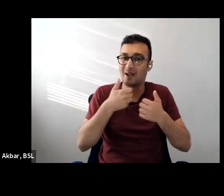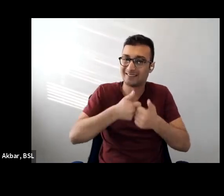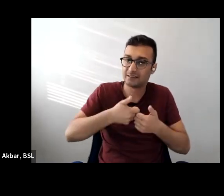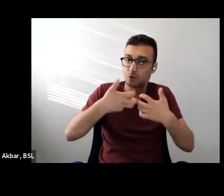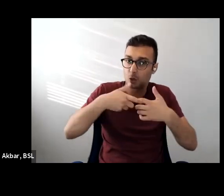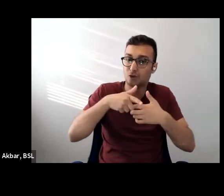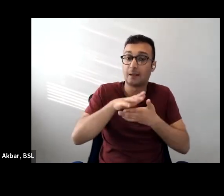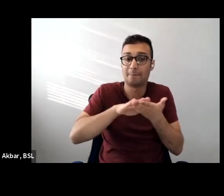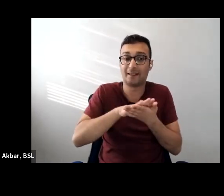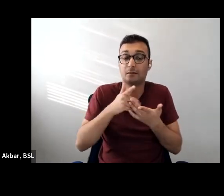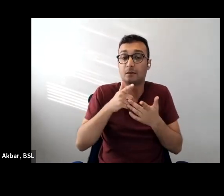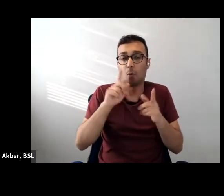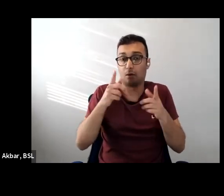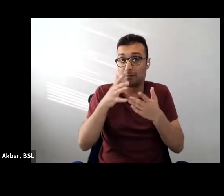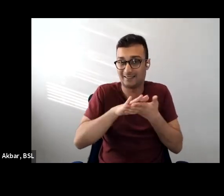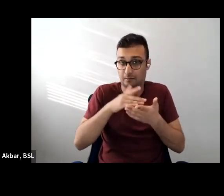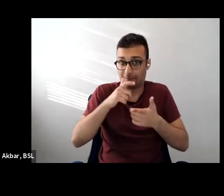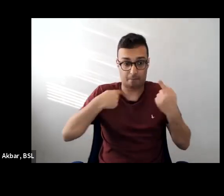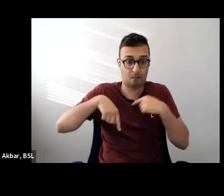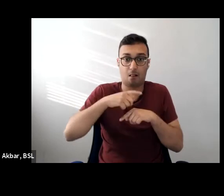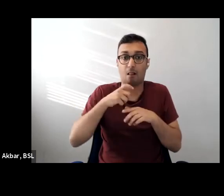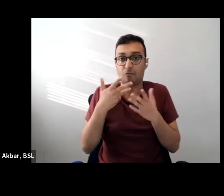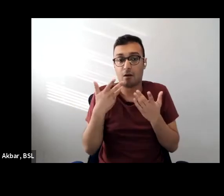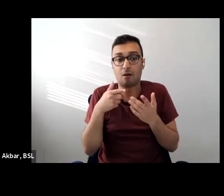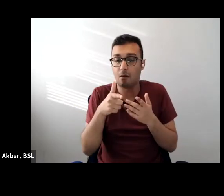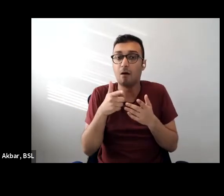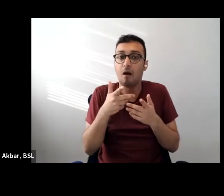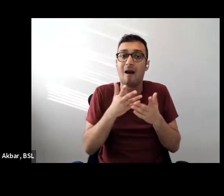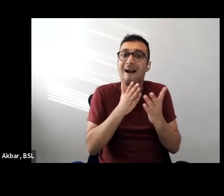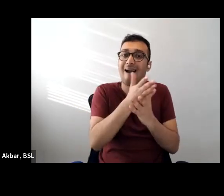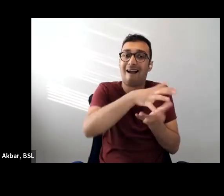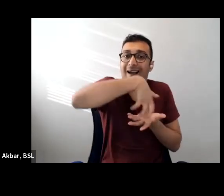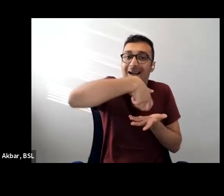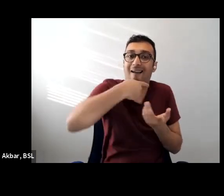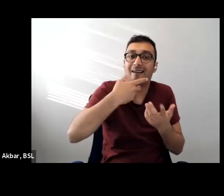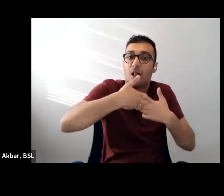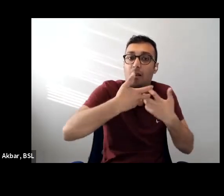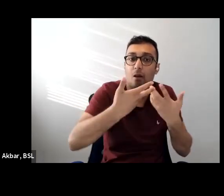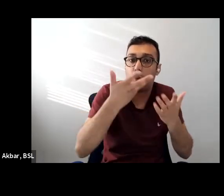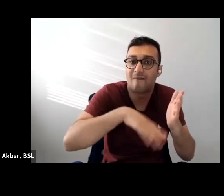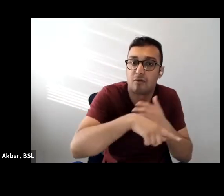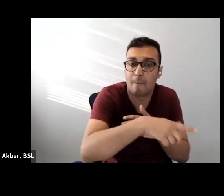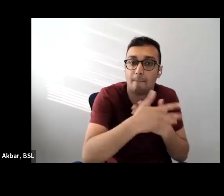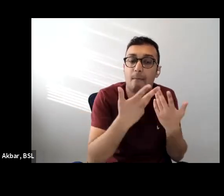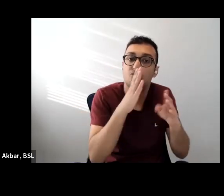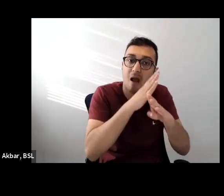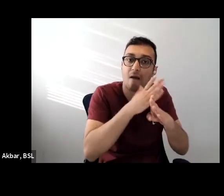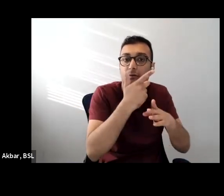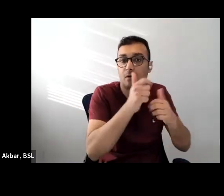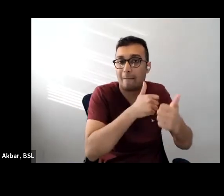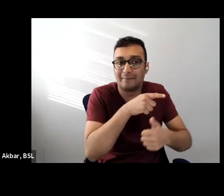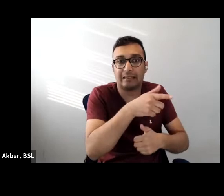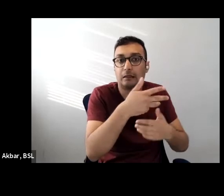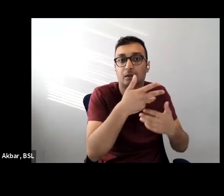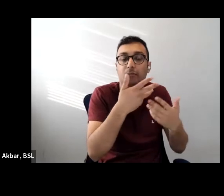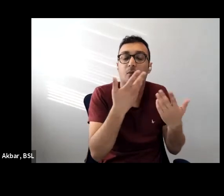accessing their assistive technologies through businesses or markets or institutions which are not regulated as businesses or